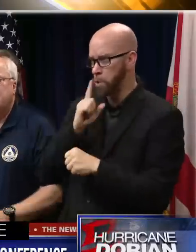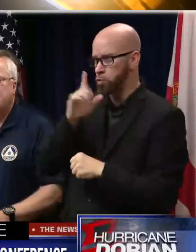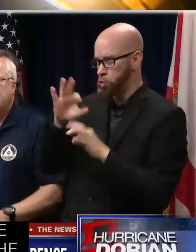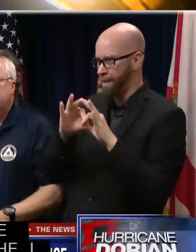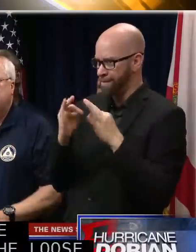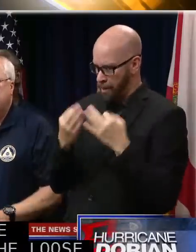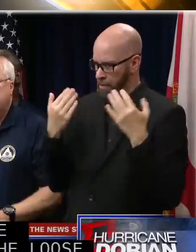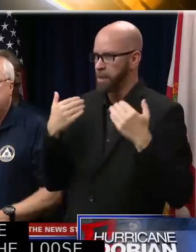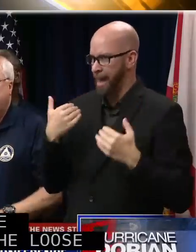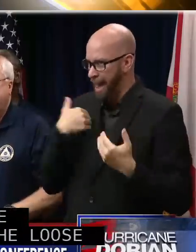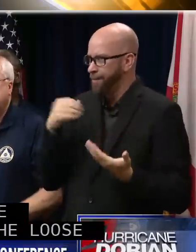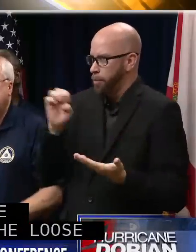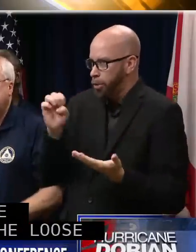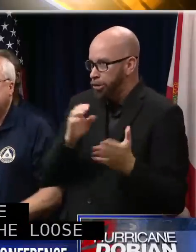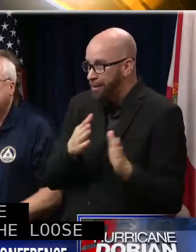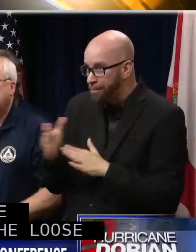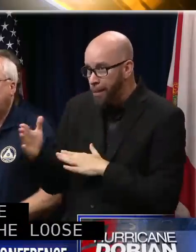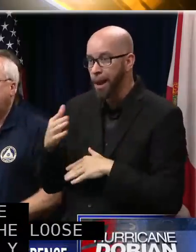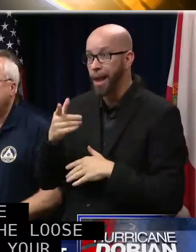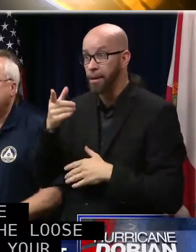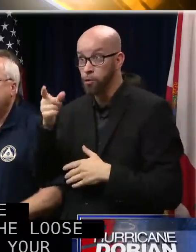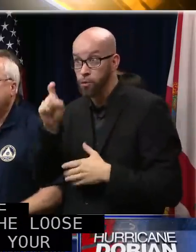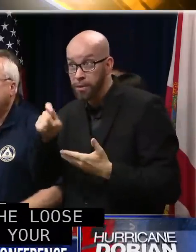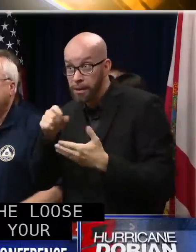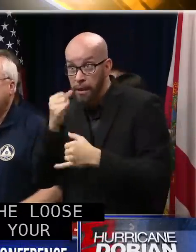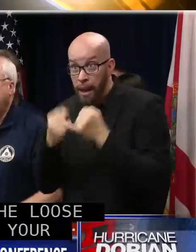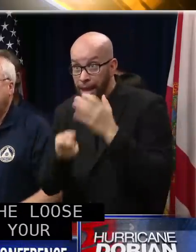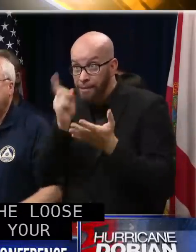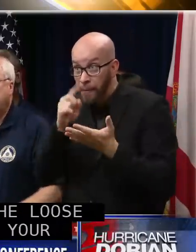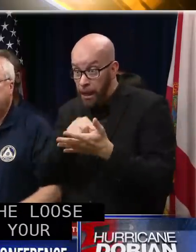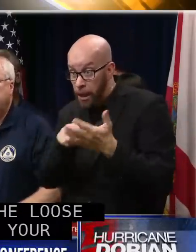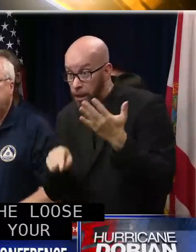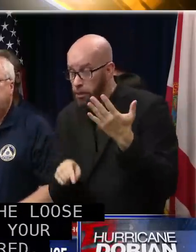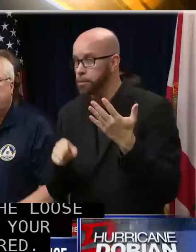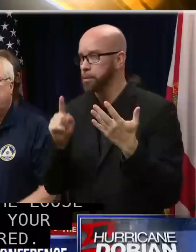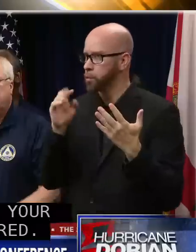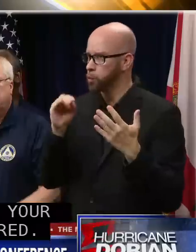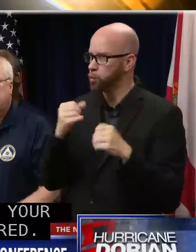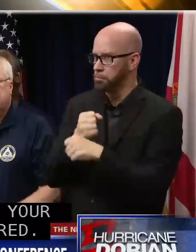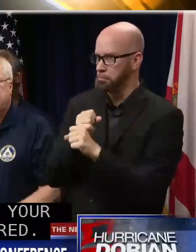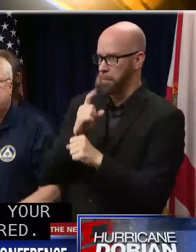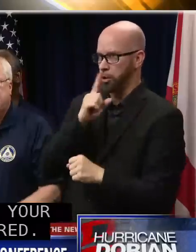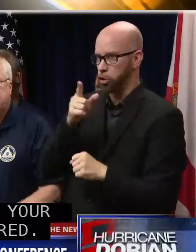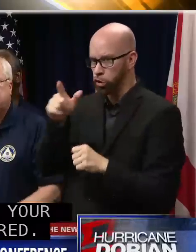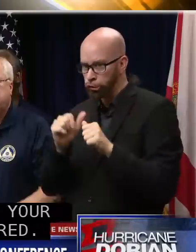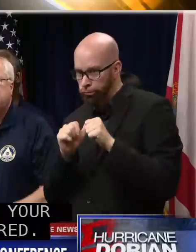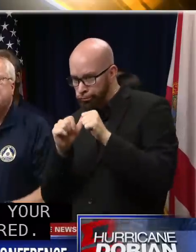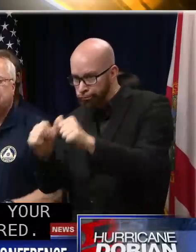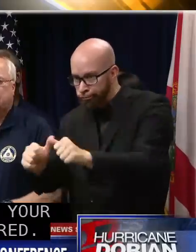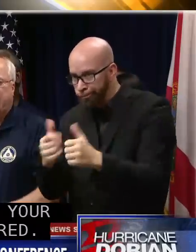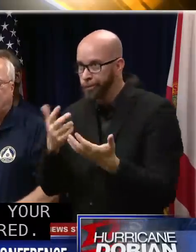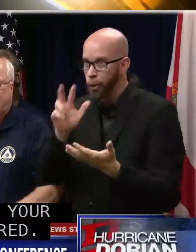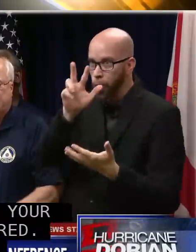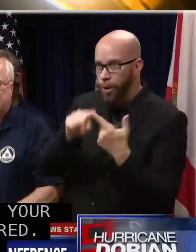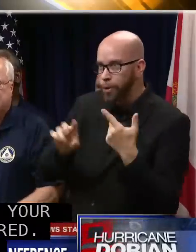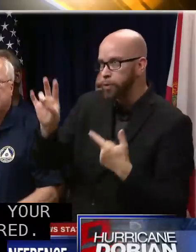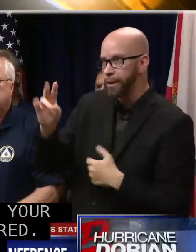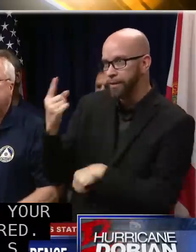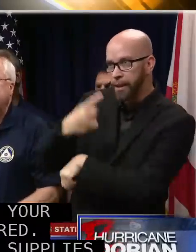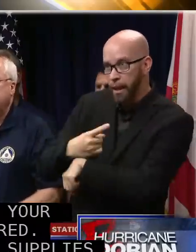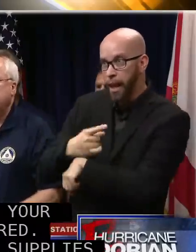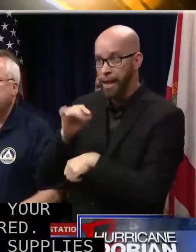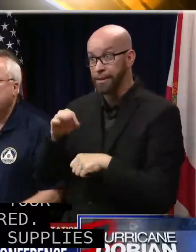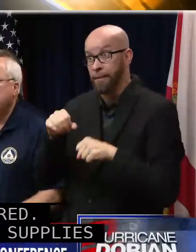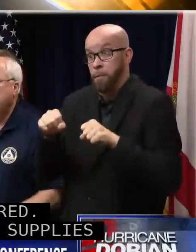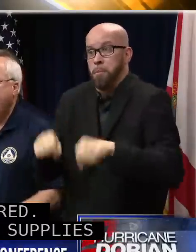prepared. If you need any last-minute supplies to carry you through 3 to 7 days of potential power outages,